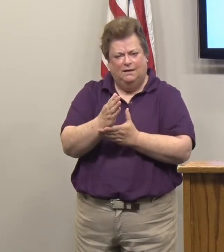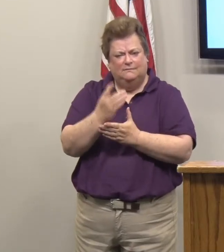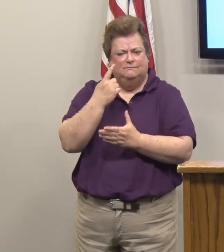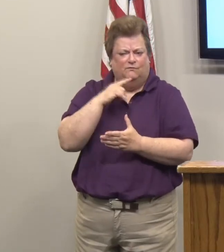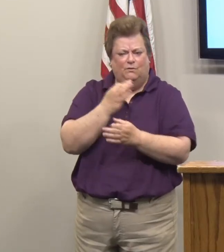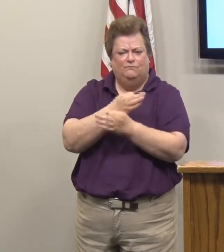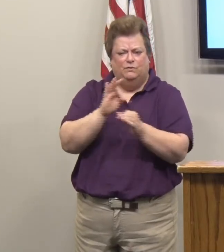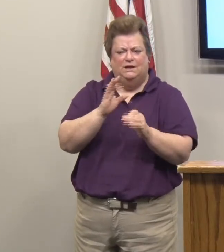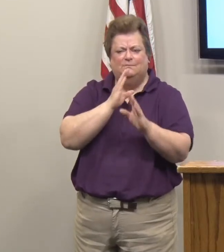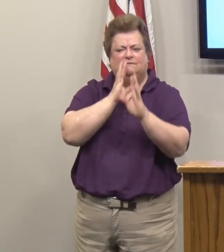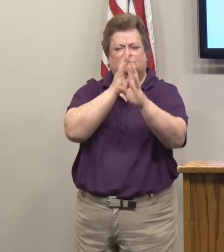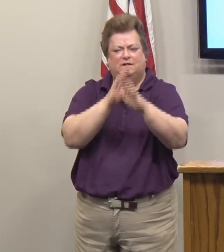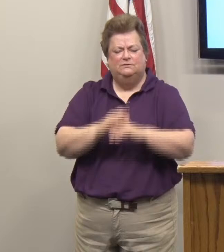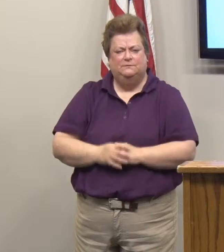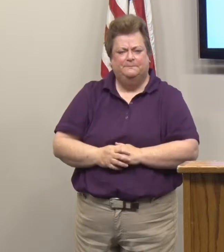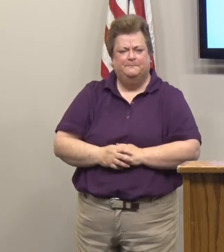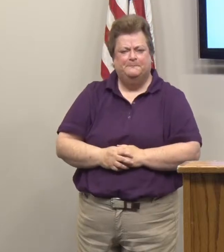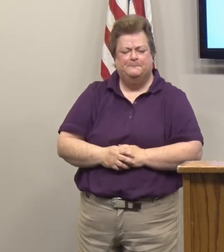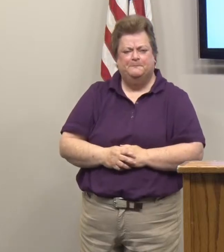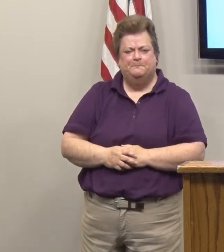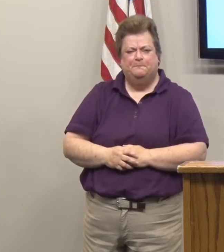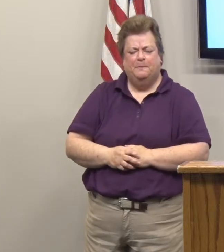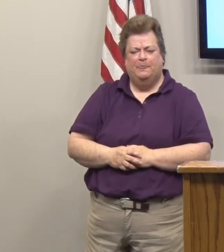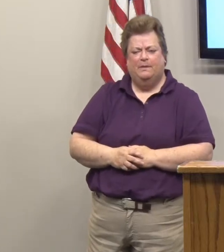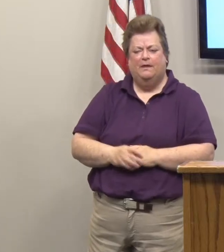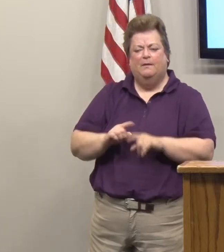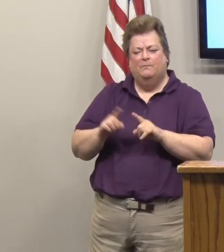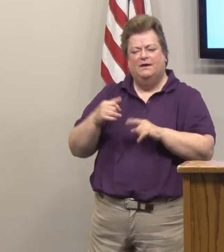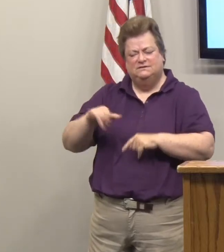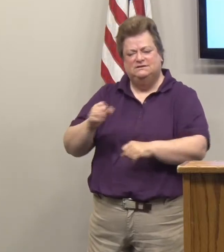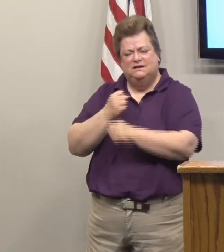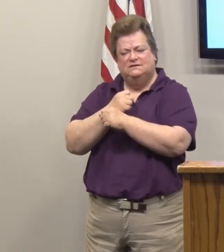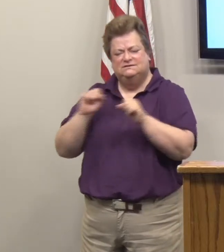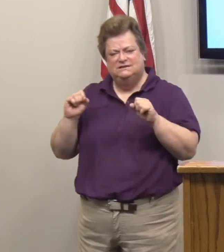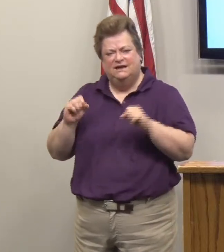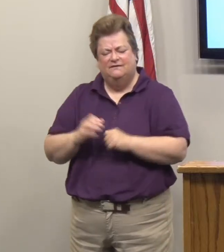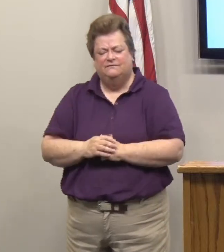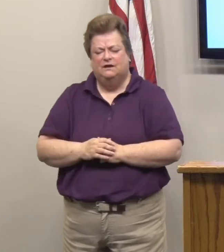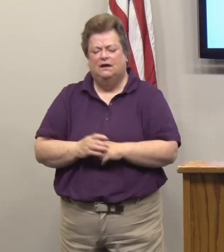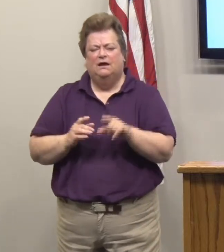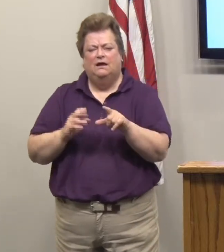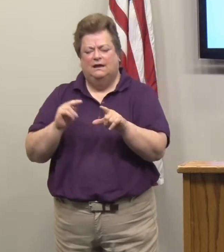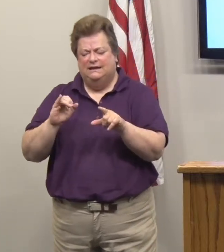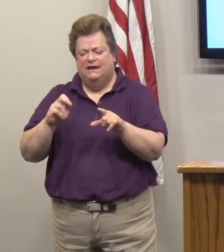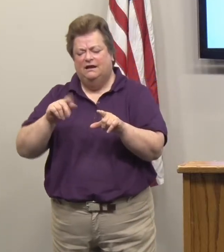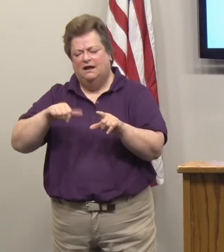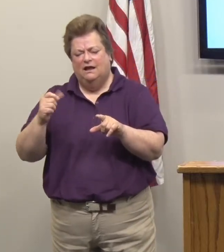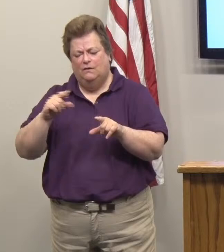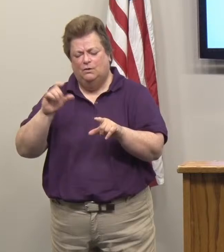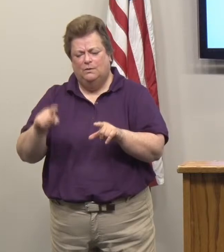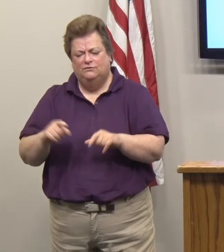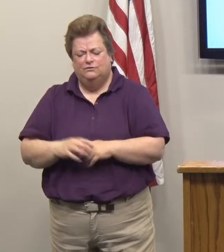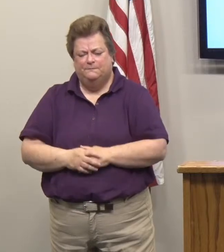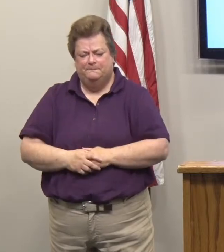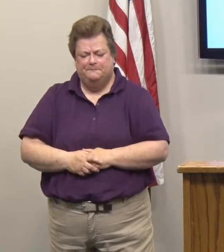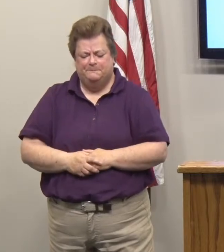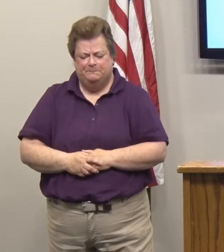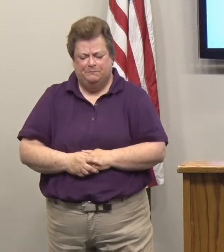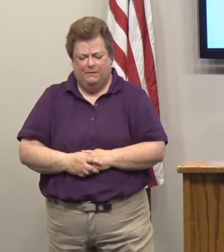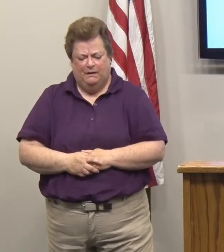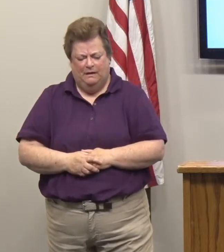voices can be heard, that peaceful demonstrators are able to successfully share their message and express their constitutional right